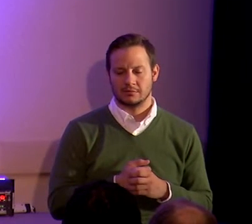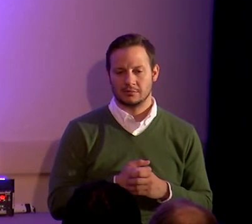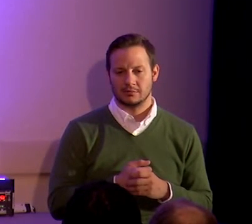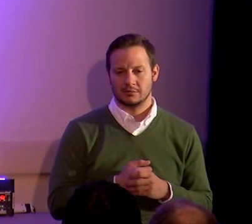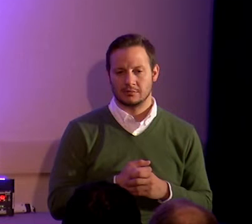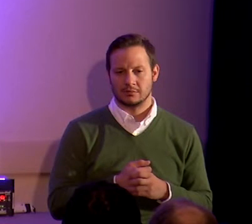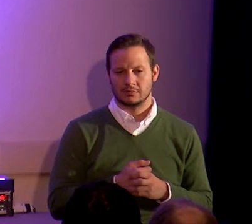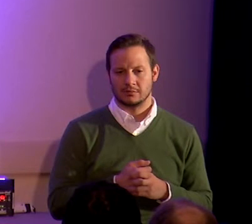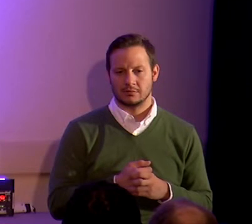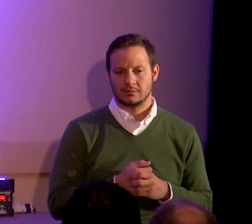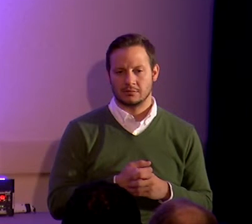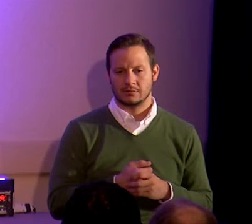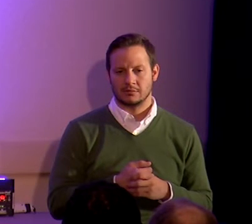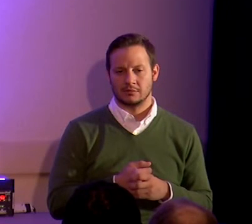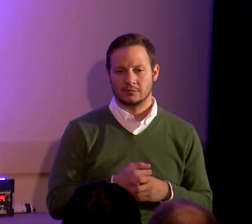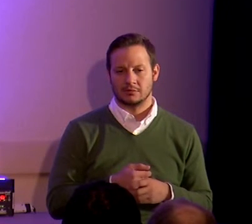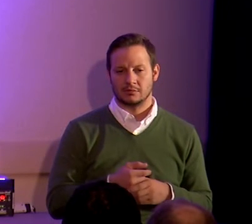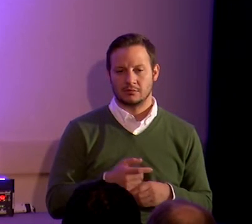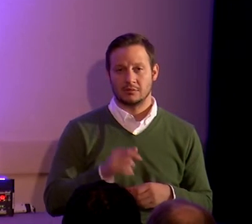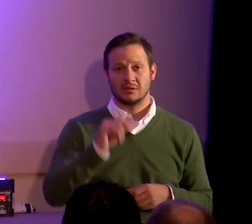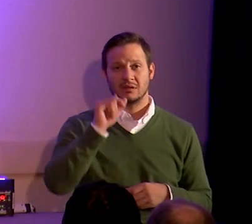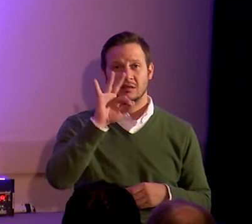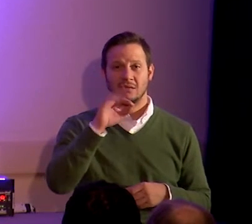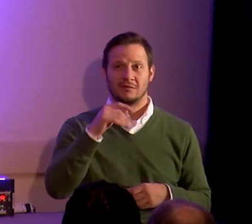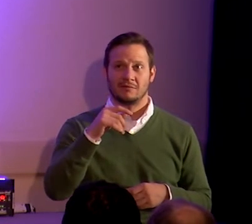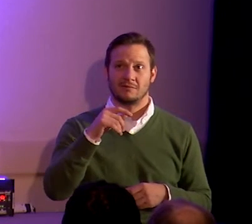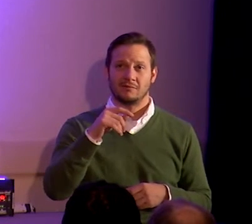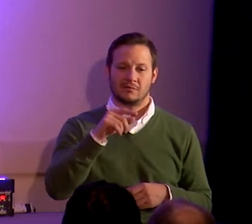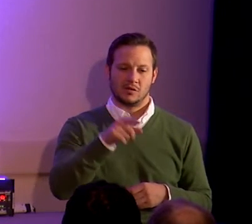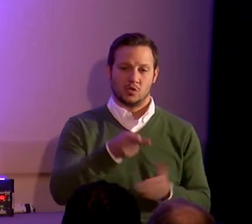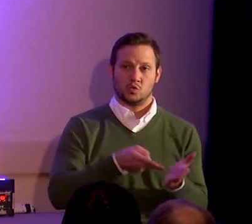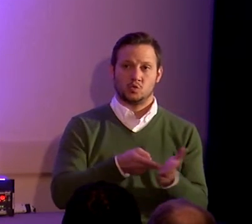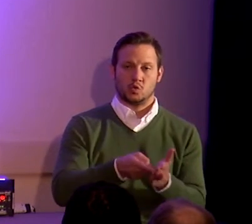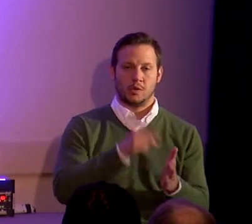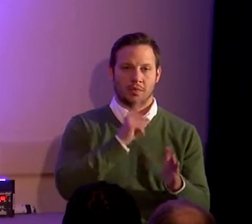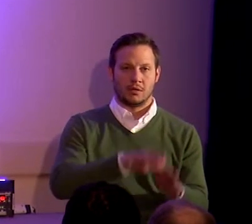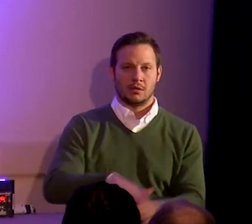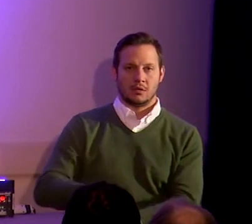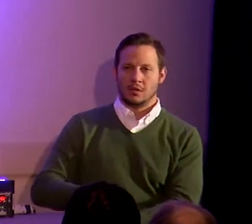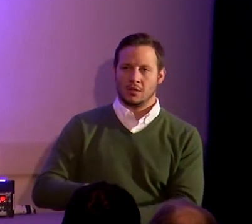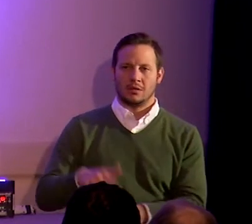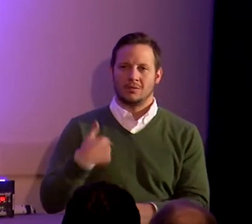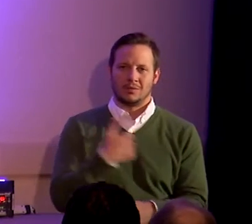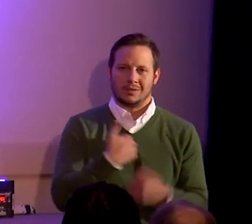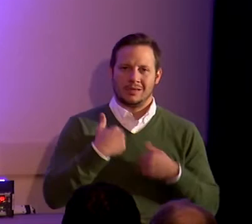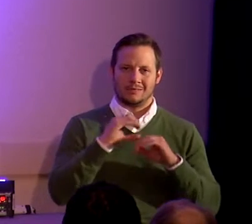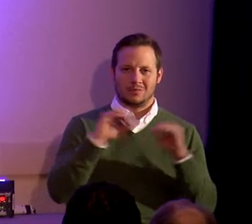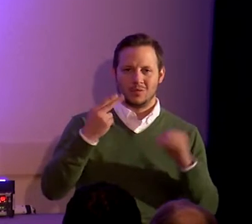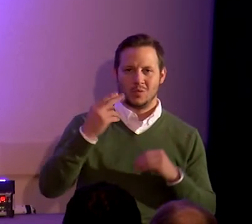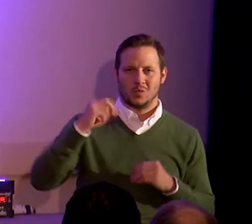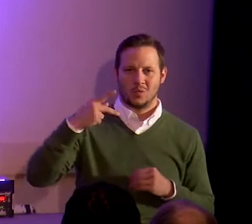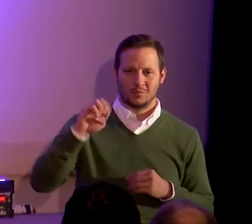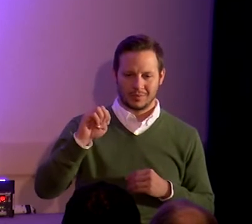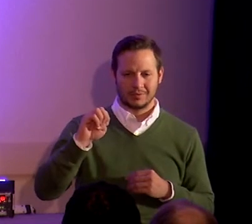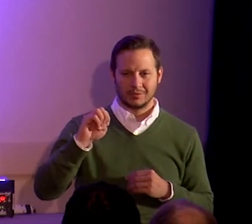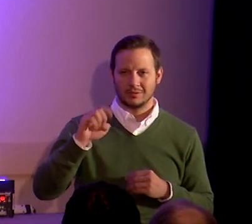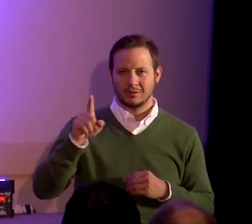We have no real hope if we're denied access to truth because religion clouds our culture and dangerously our science